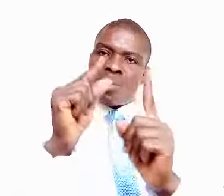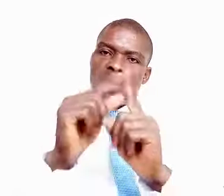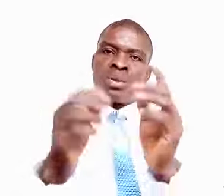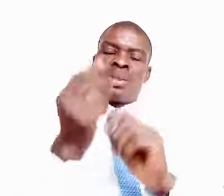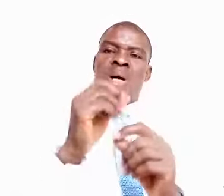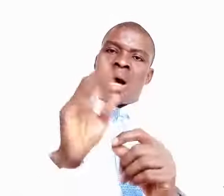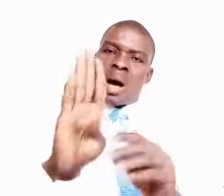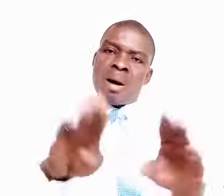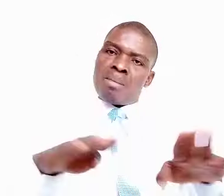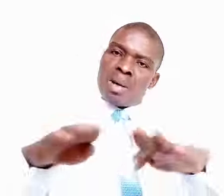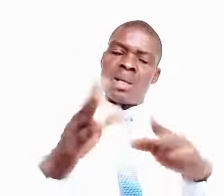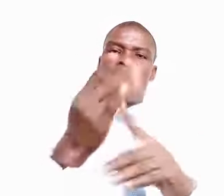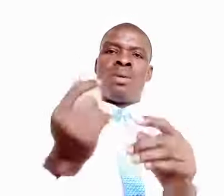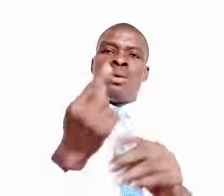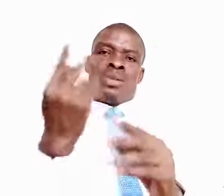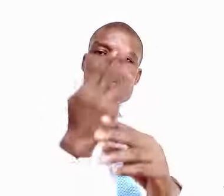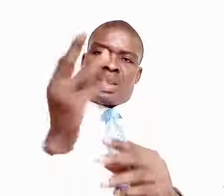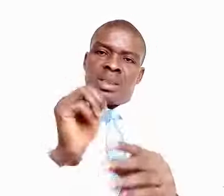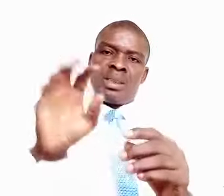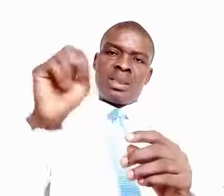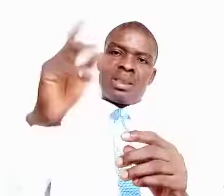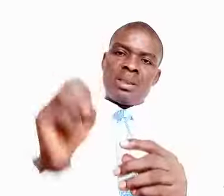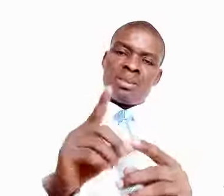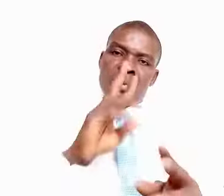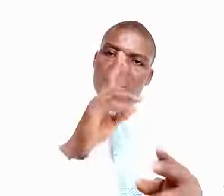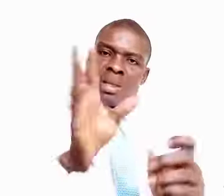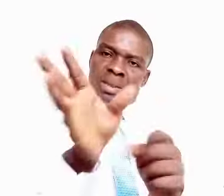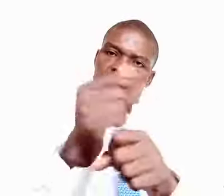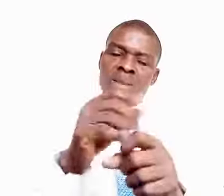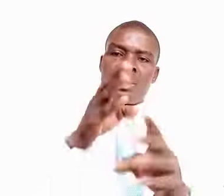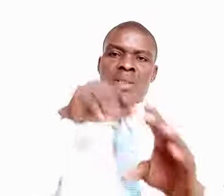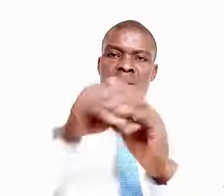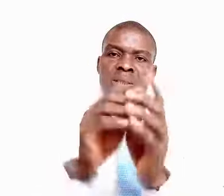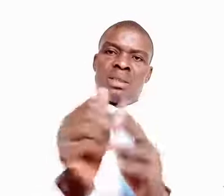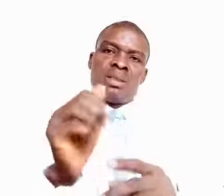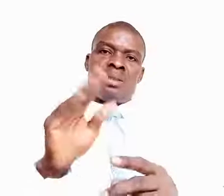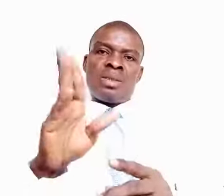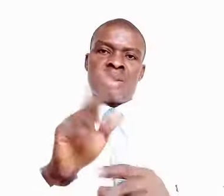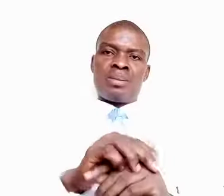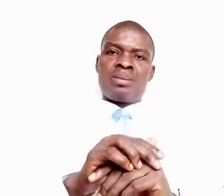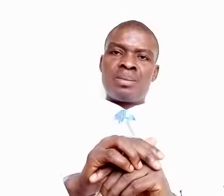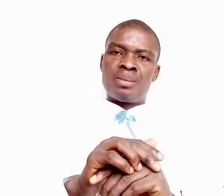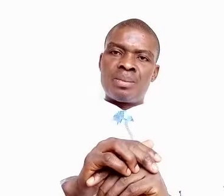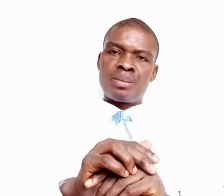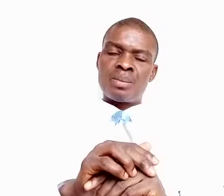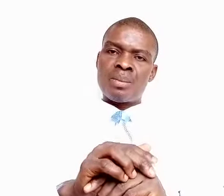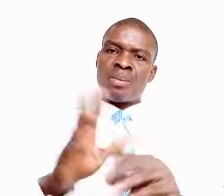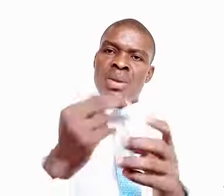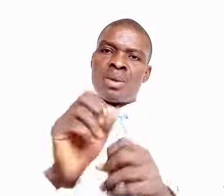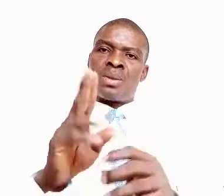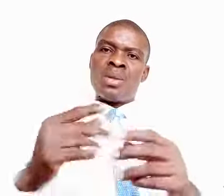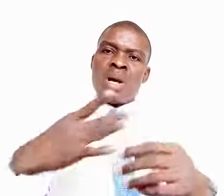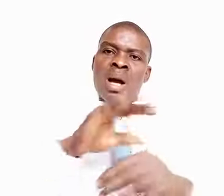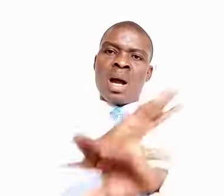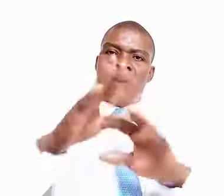balanced by unstraight syllables, creates the rhythm in the poem. Poets have a choice in the kind of rhythm